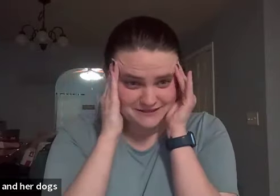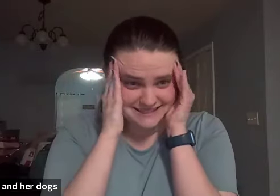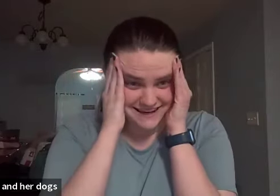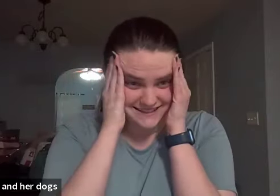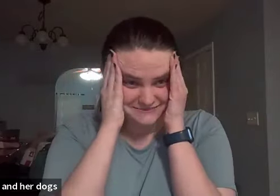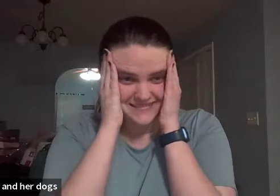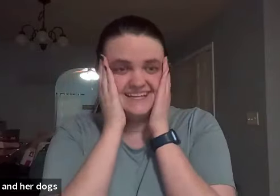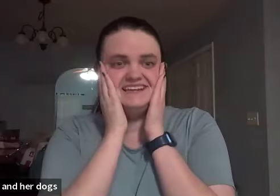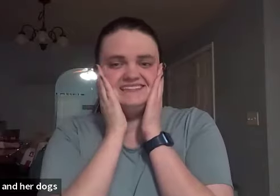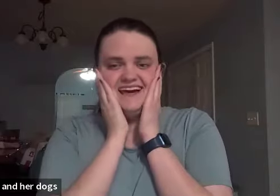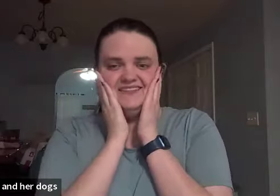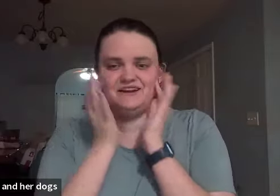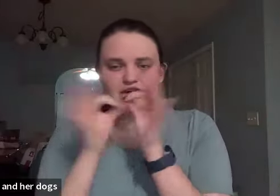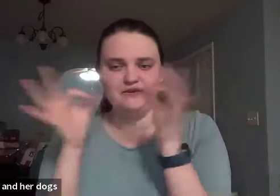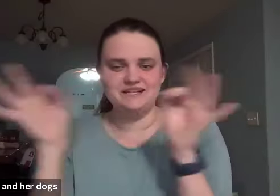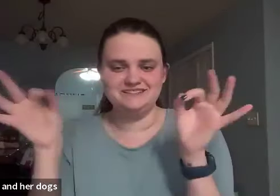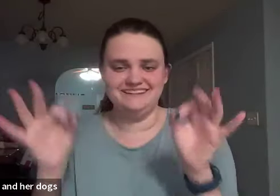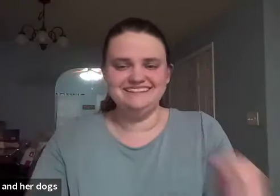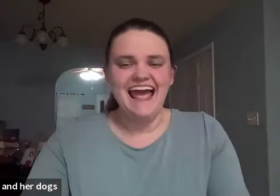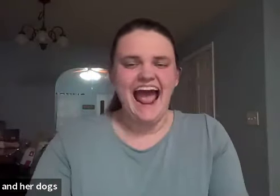would sign them, because there's other ways you could.